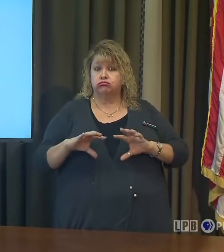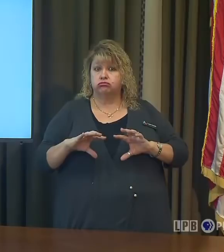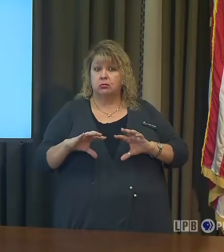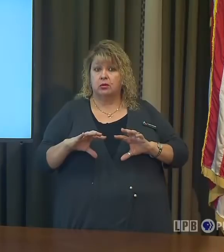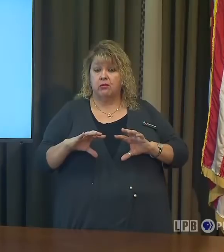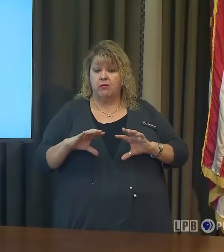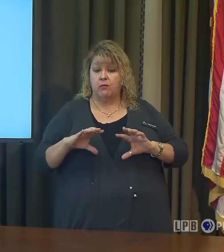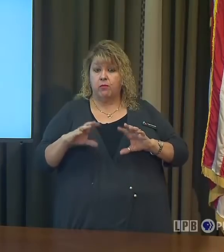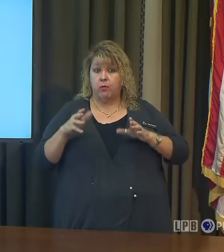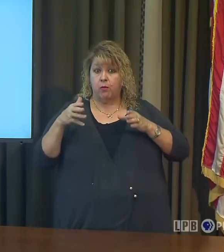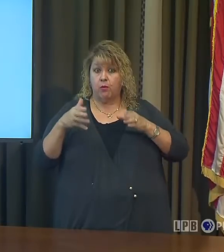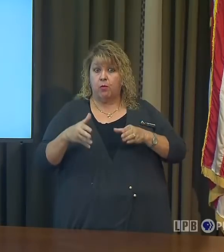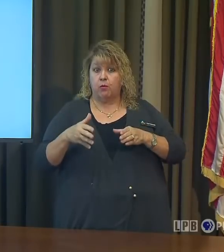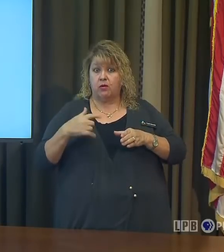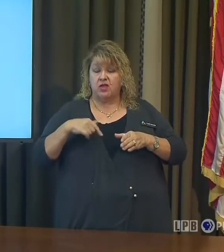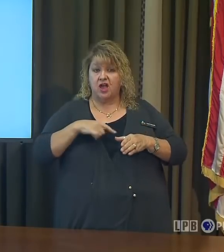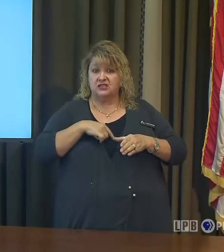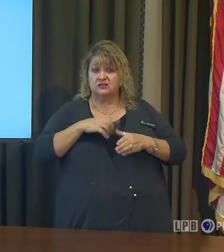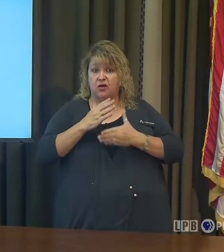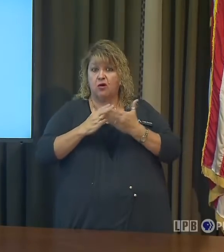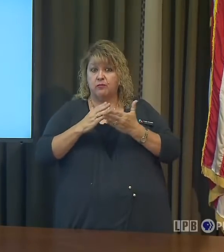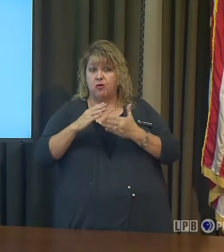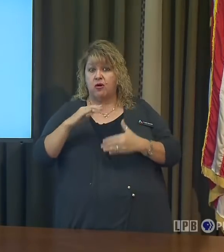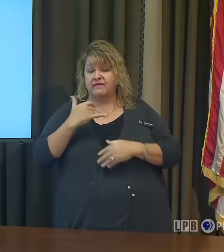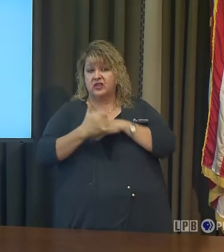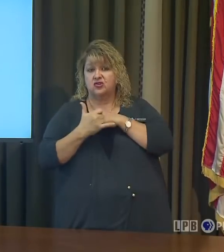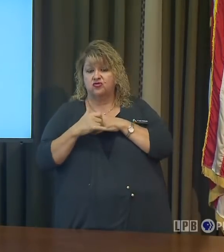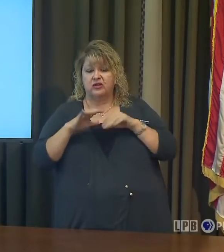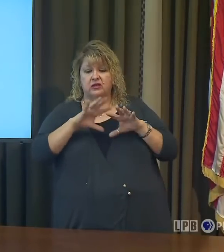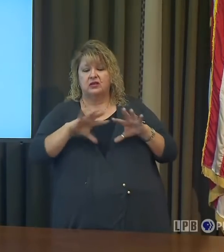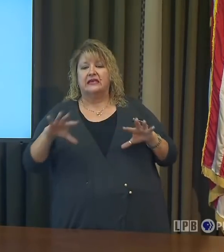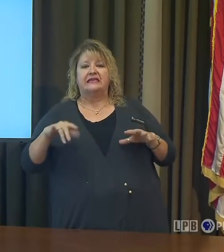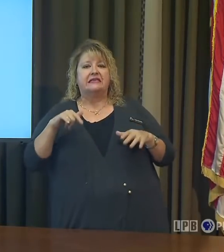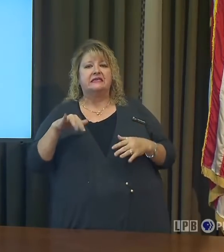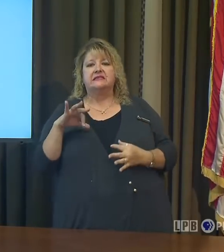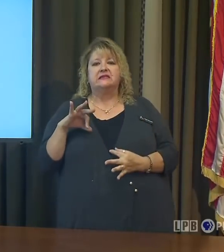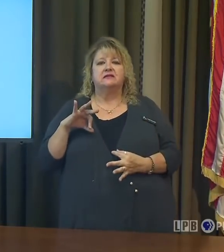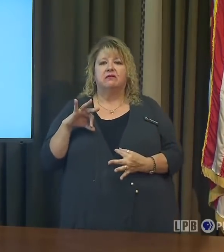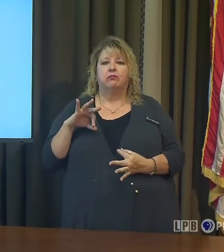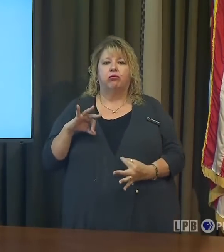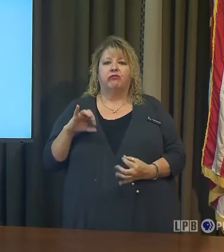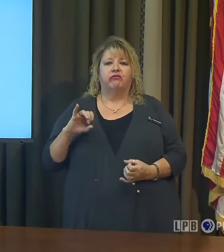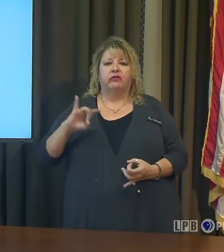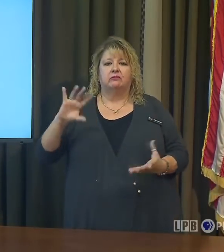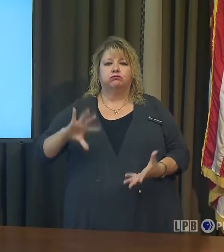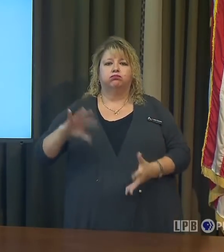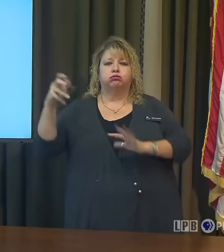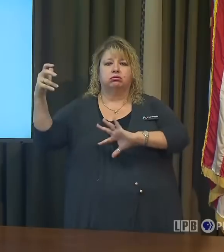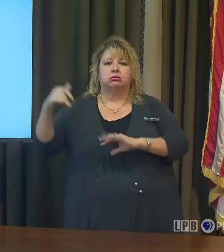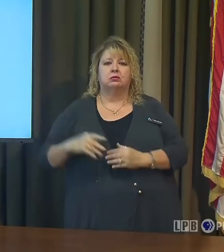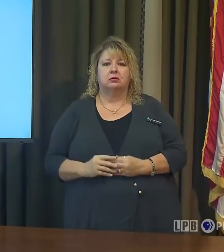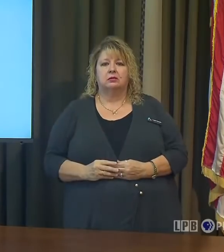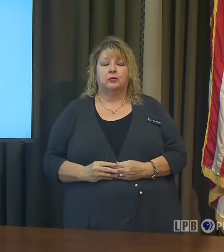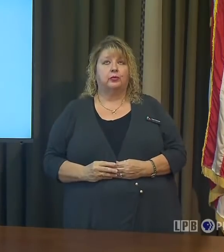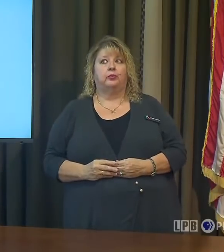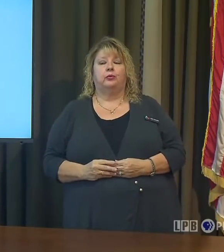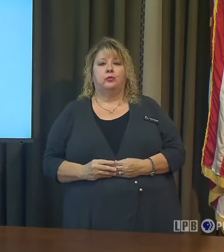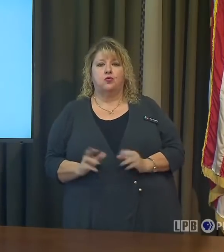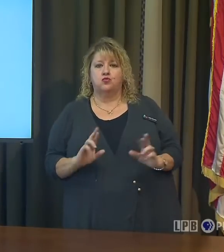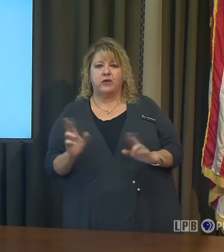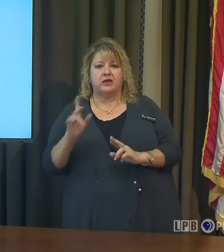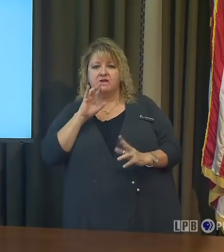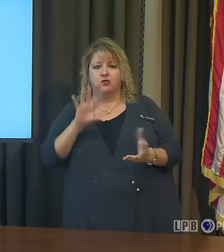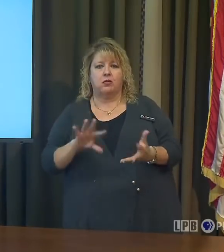our part of the country, we're truly experiencing a perfect storm right now. Number one,